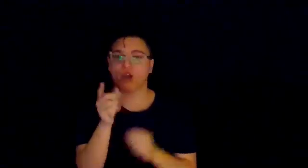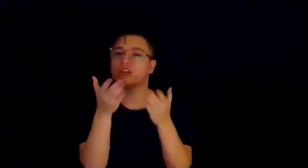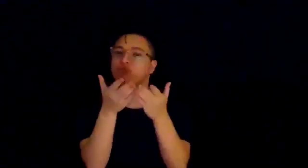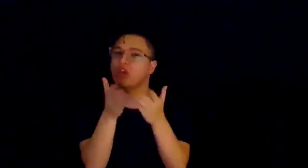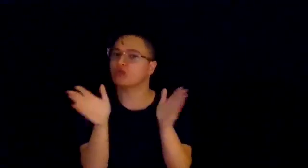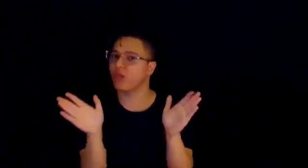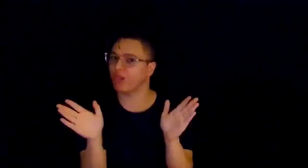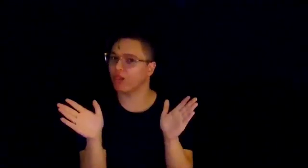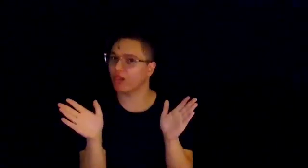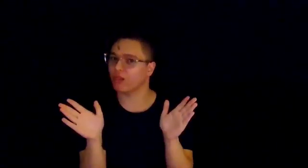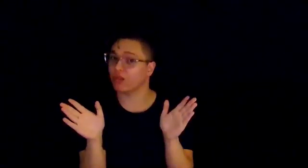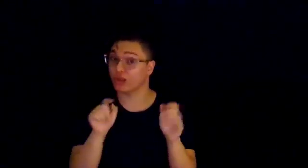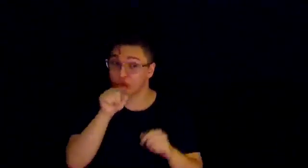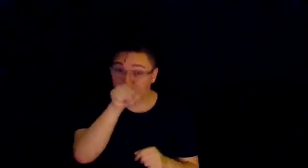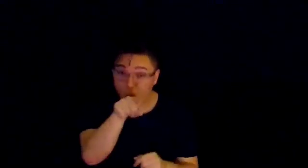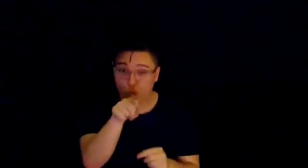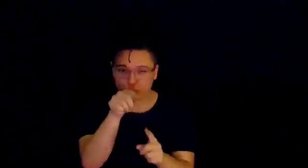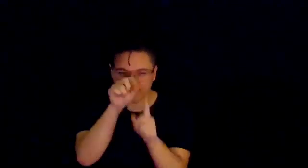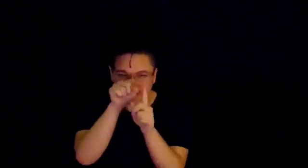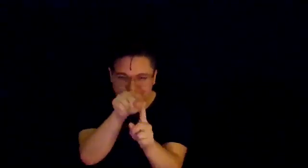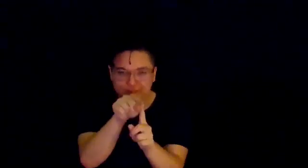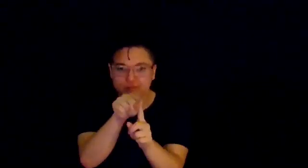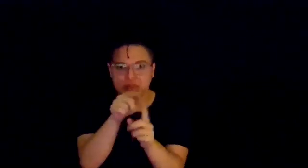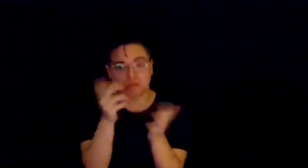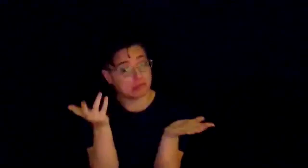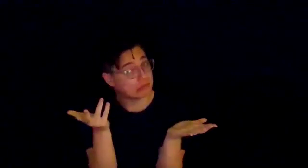about deafblind in general.